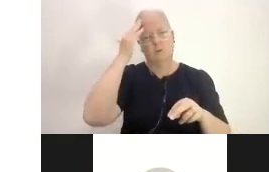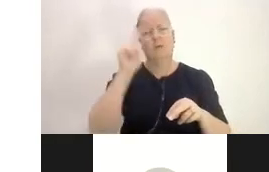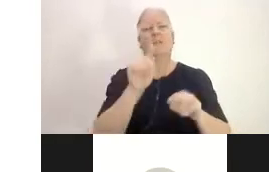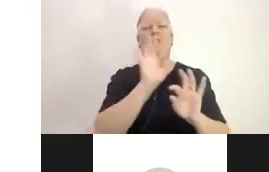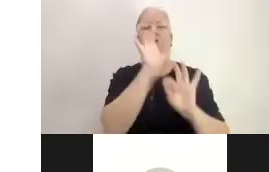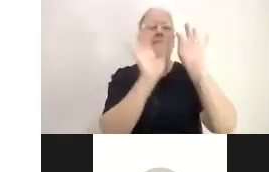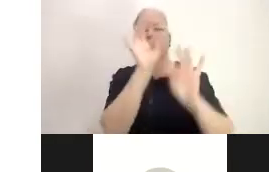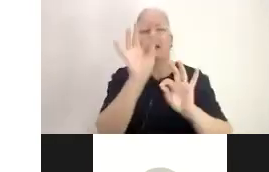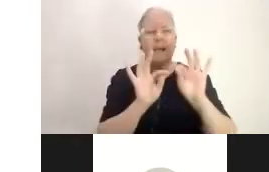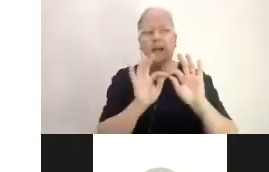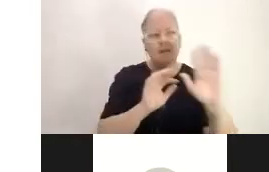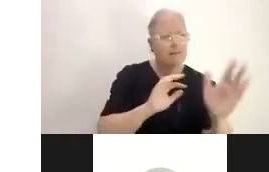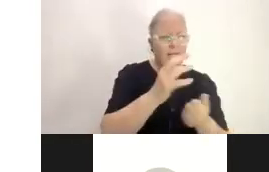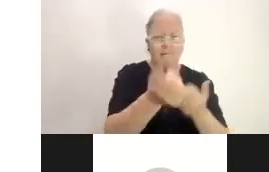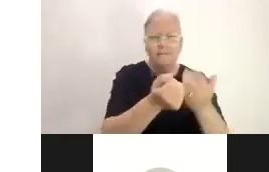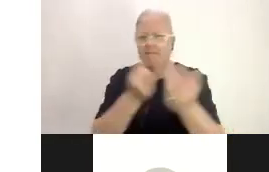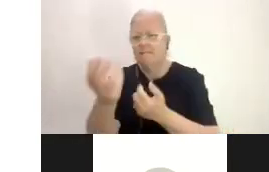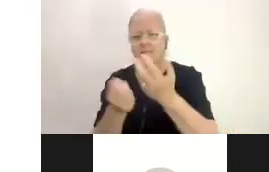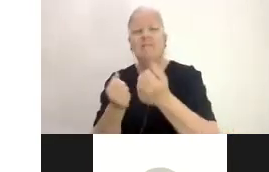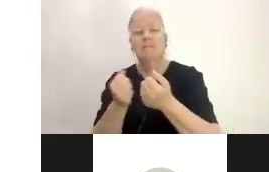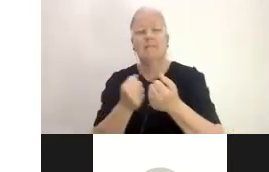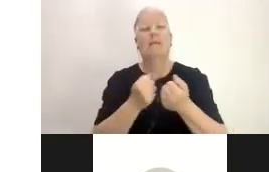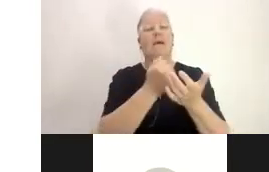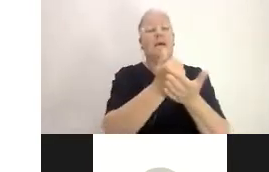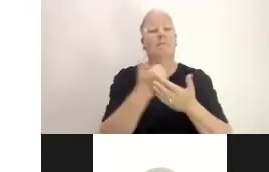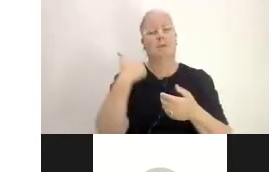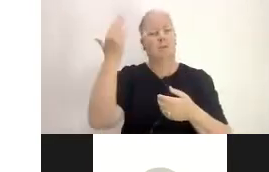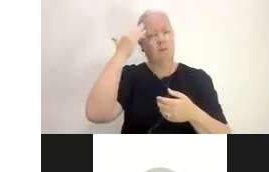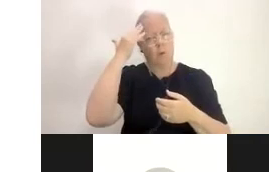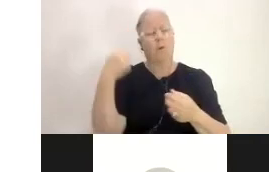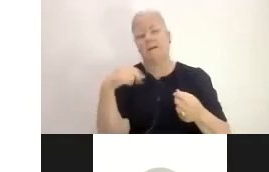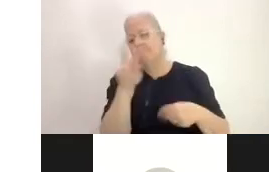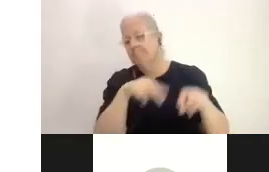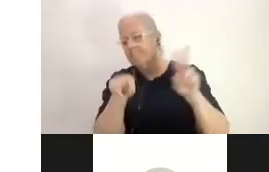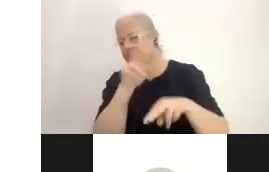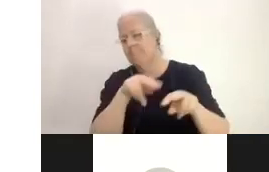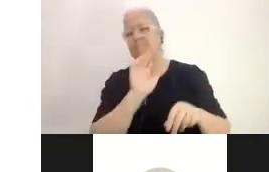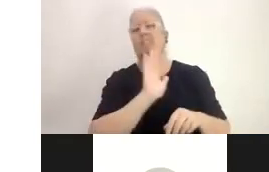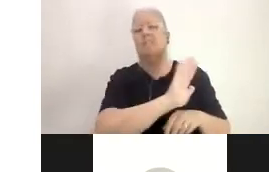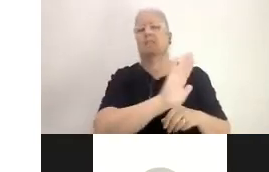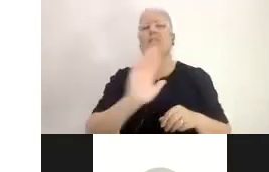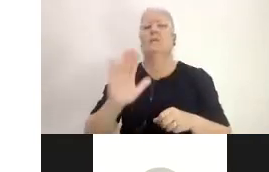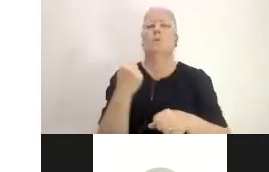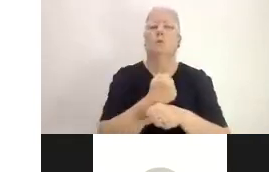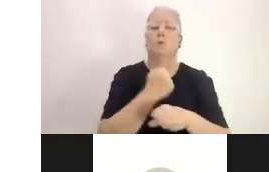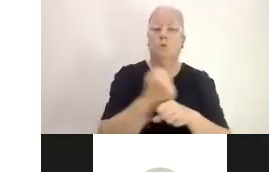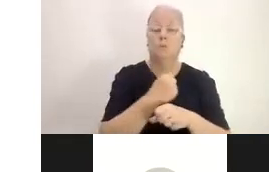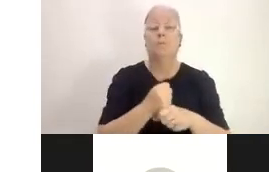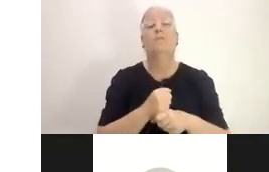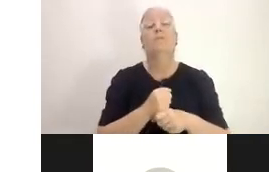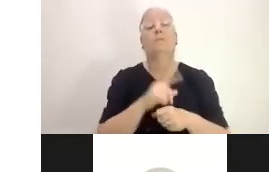find difficult to continue the ensure multi-stakeholder review, especially the other